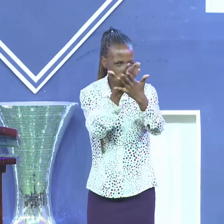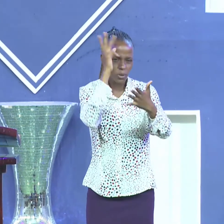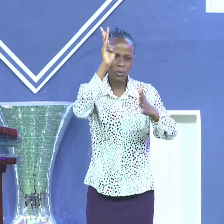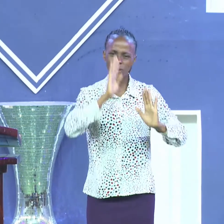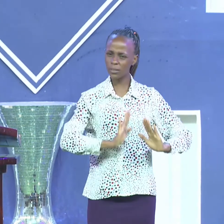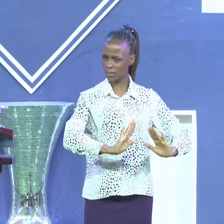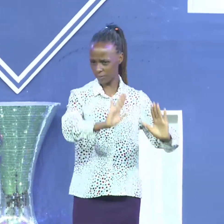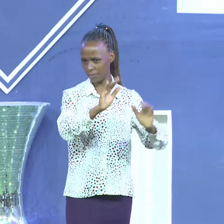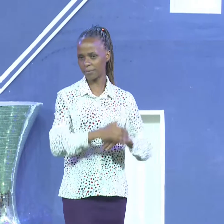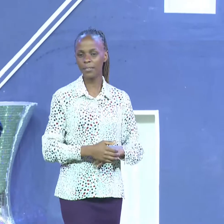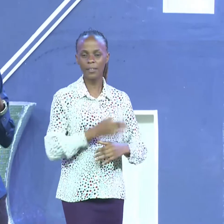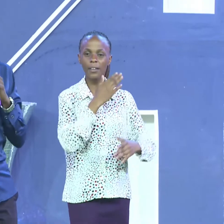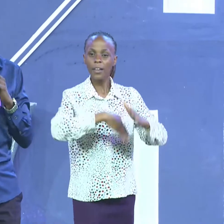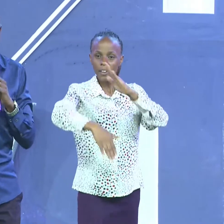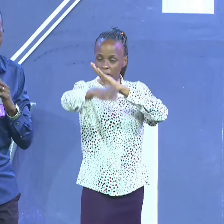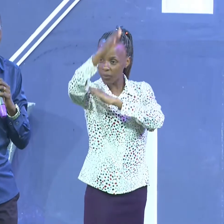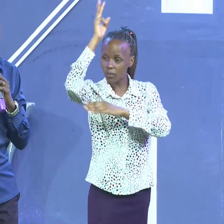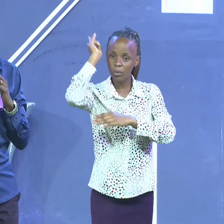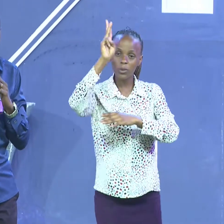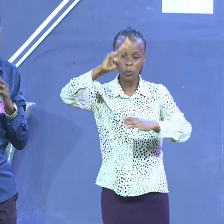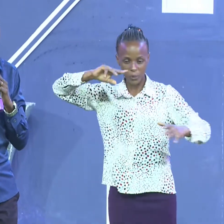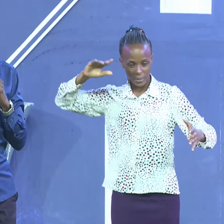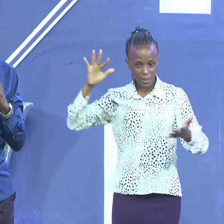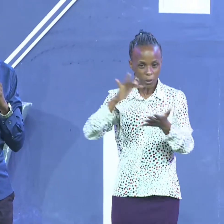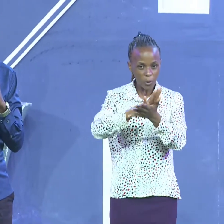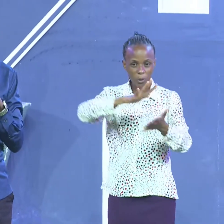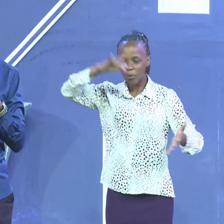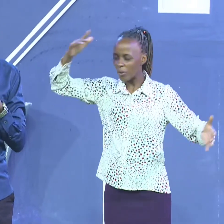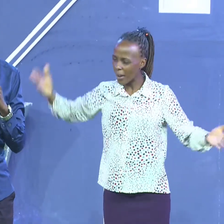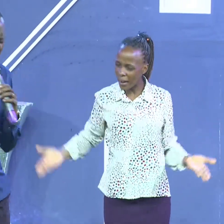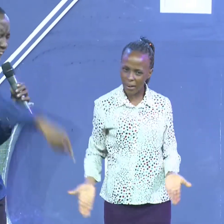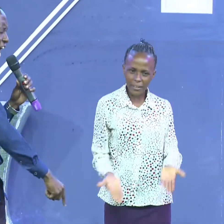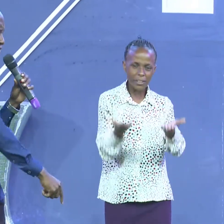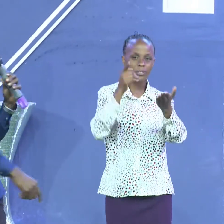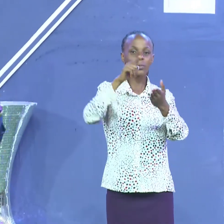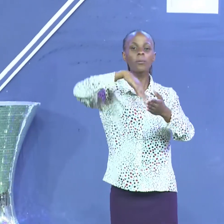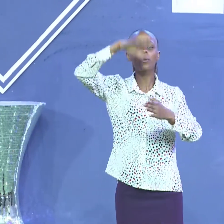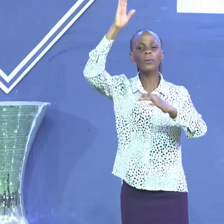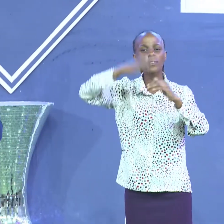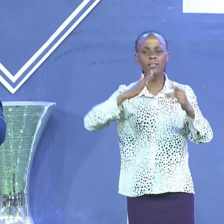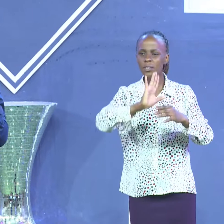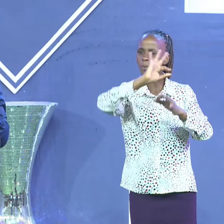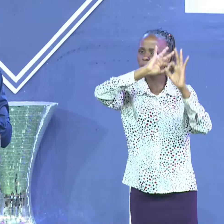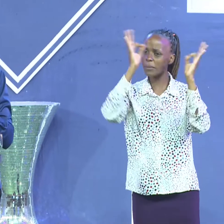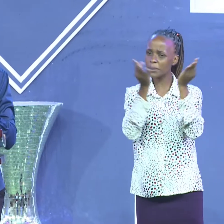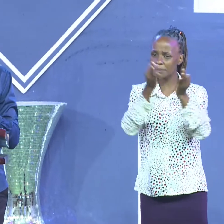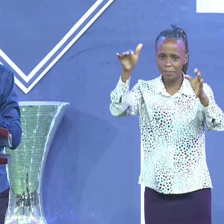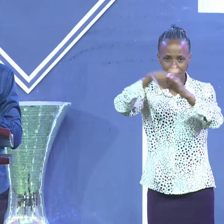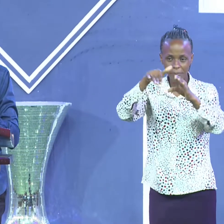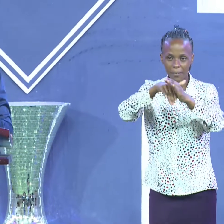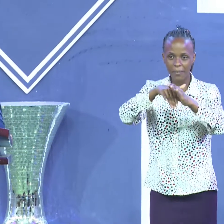But this prison you're going to break also. The Lord is going to exalt you much higher than those in your